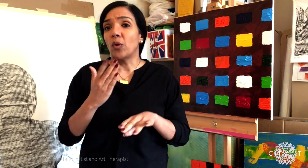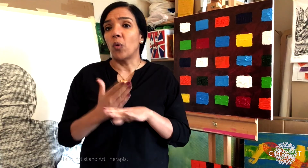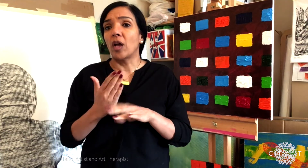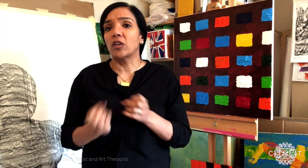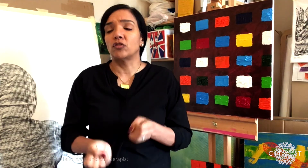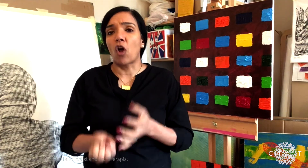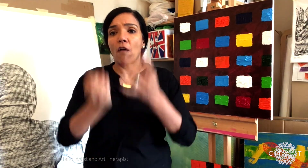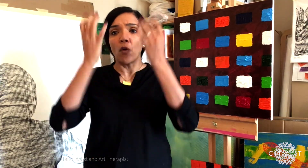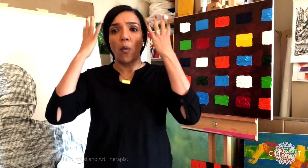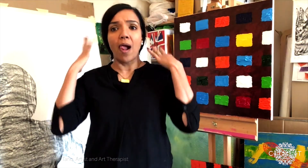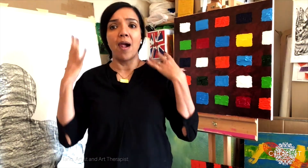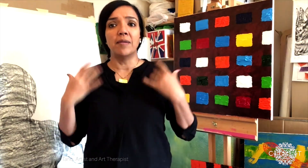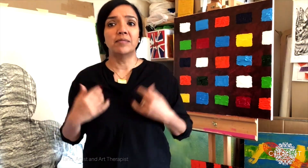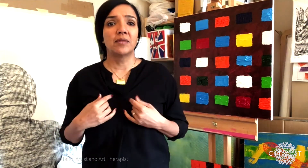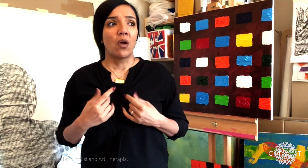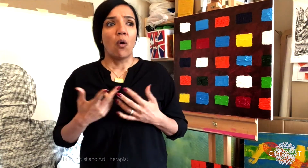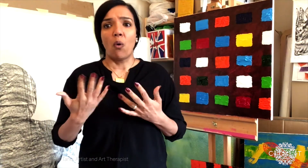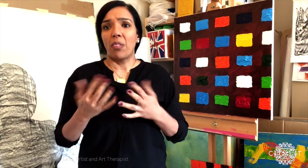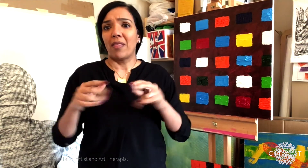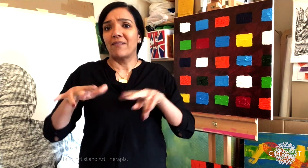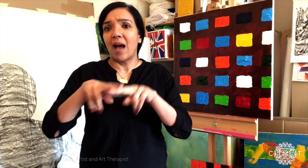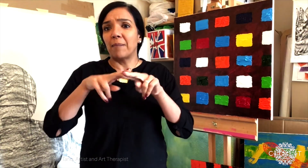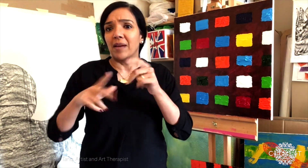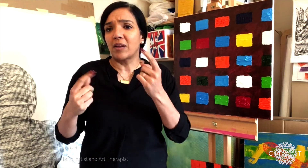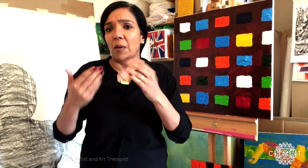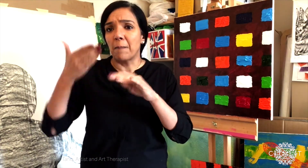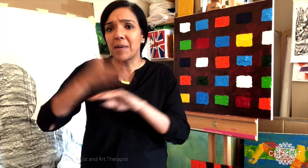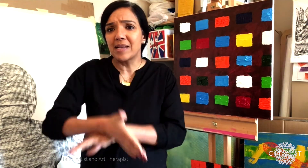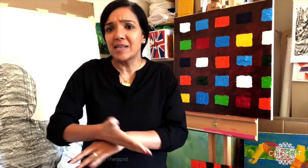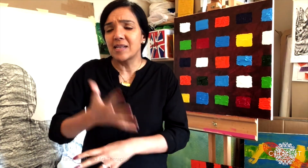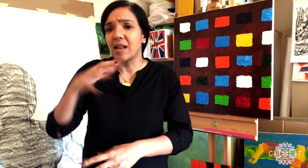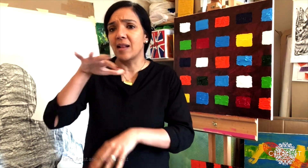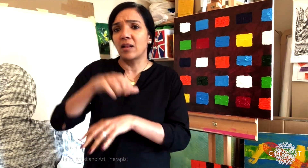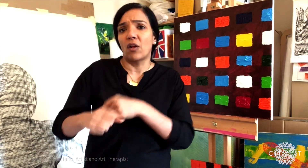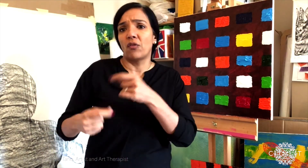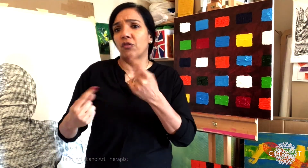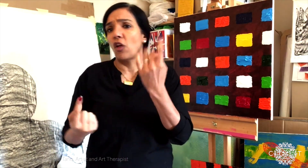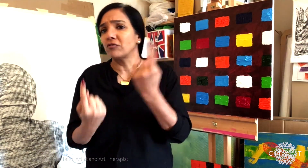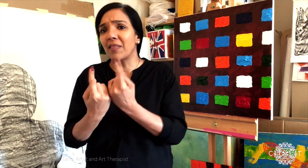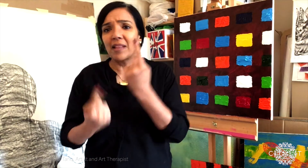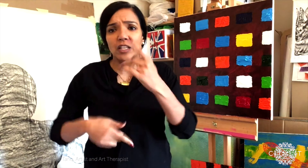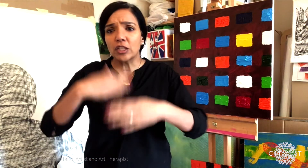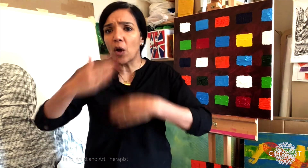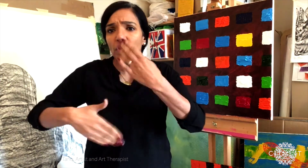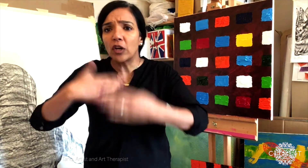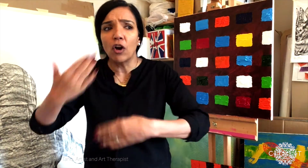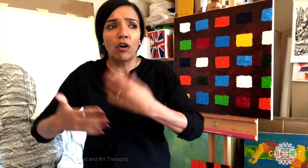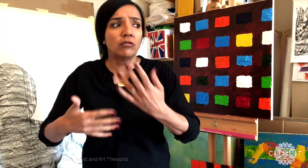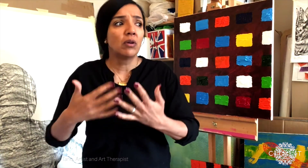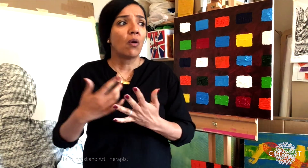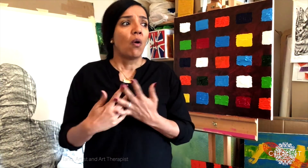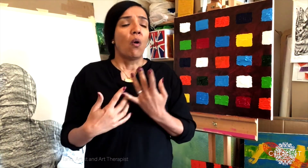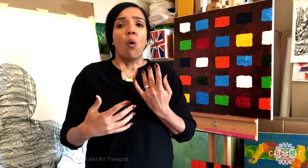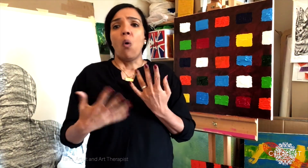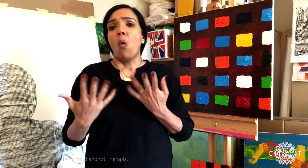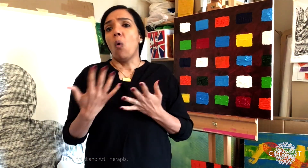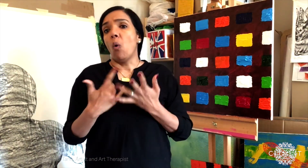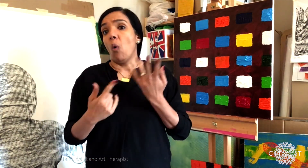work under overwhelmed, or the family's going busy, there's lots of things going on, or